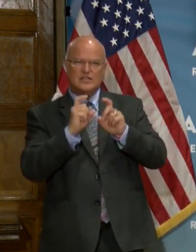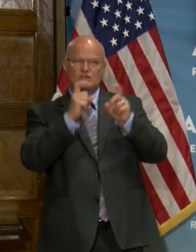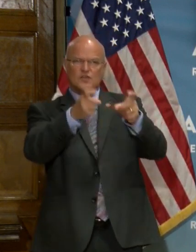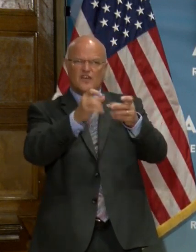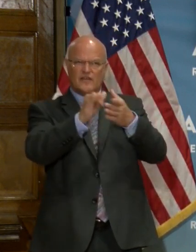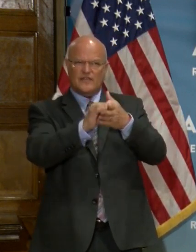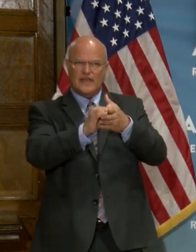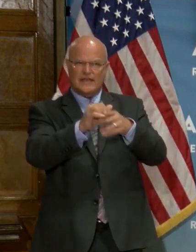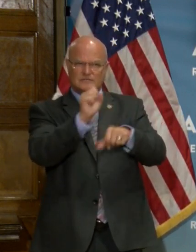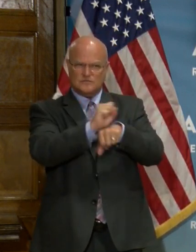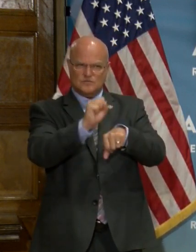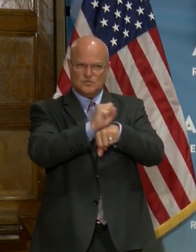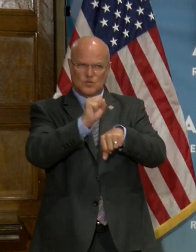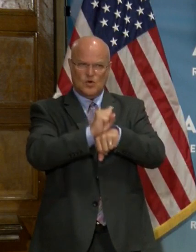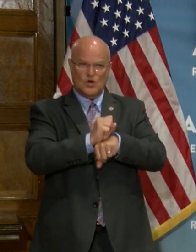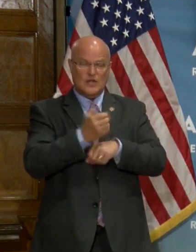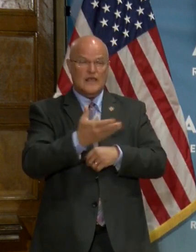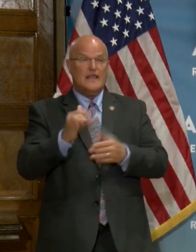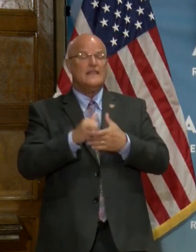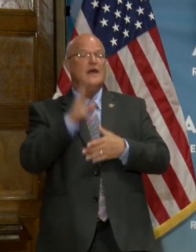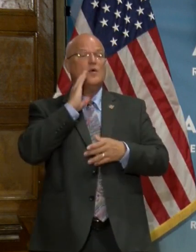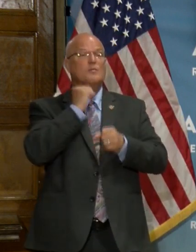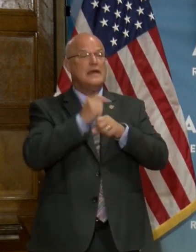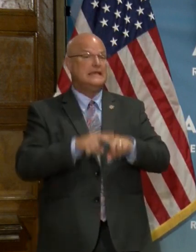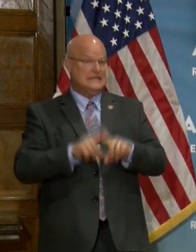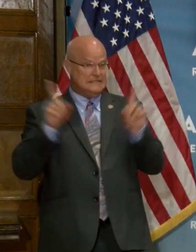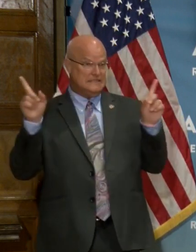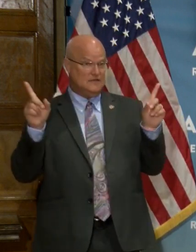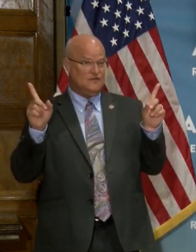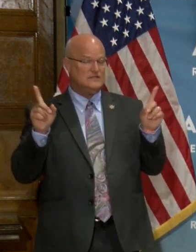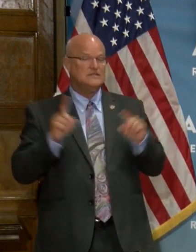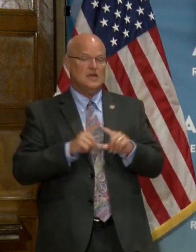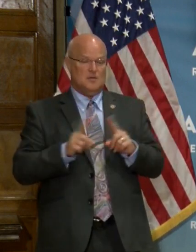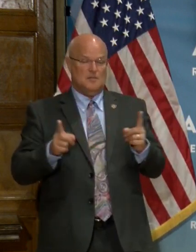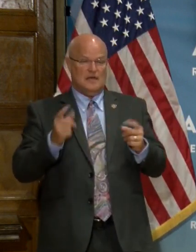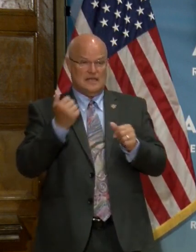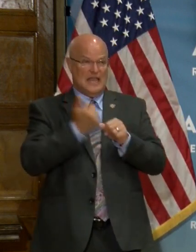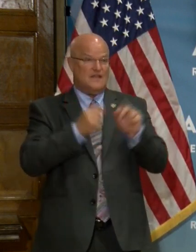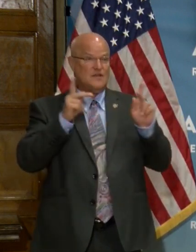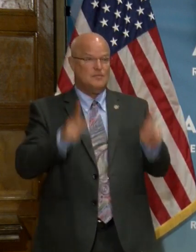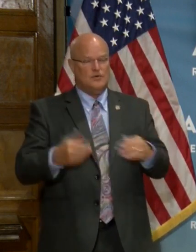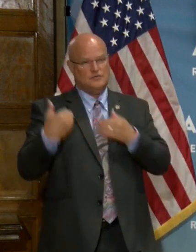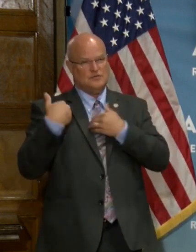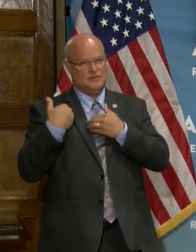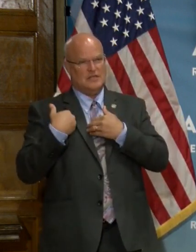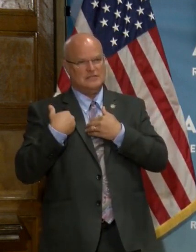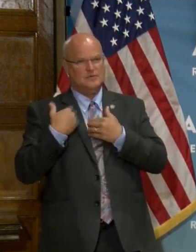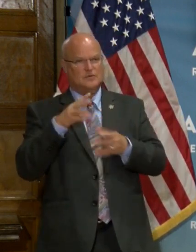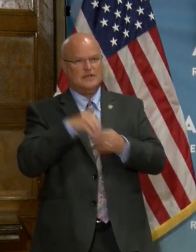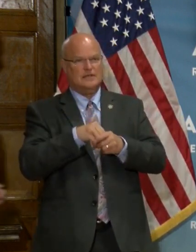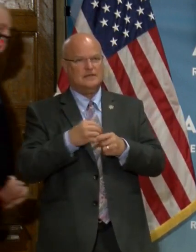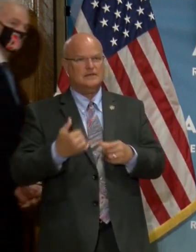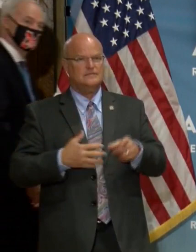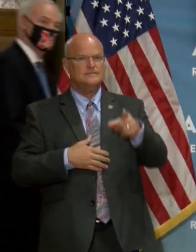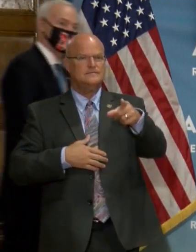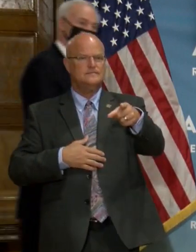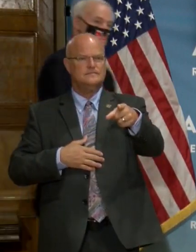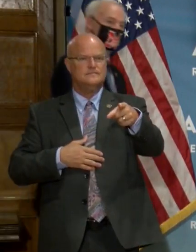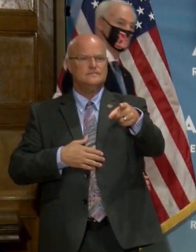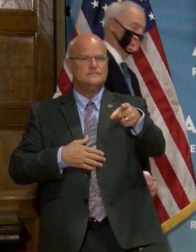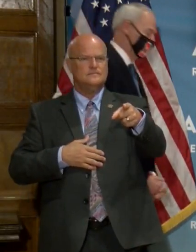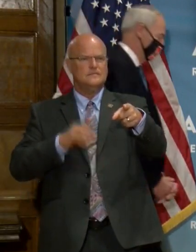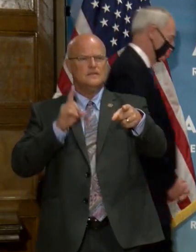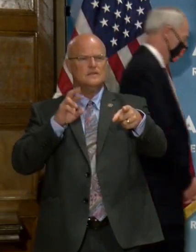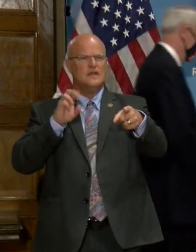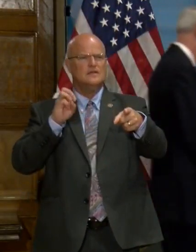So these are the things that will make a difference, but each of us have a part to play in it. Can I ask one question to